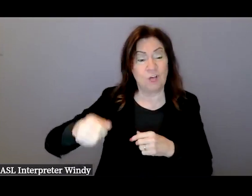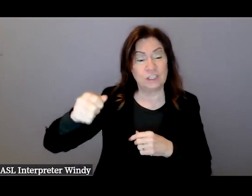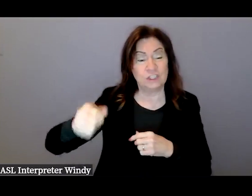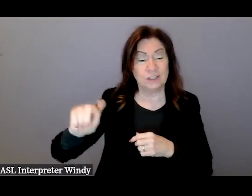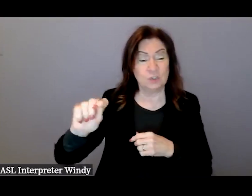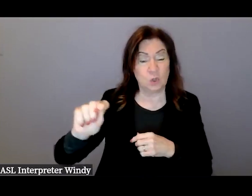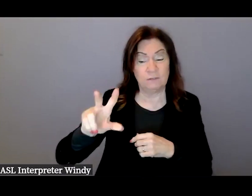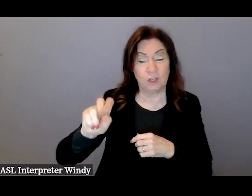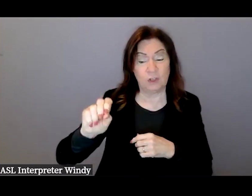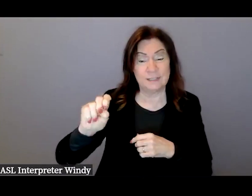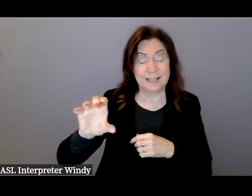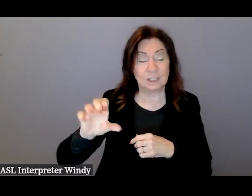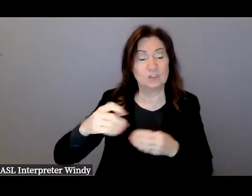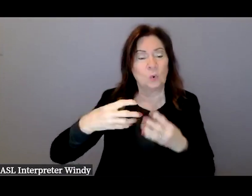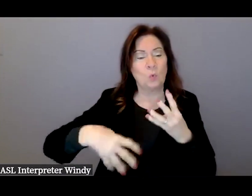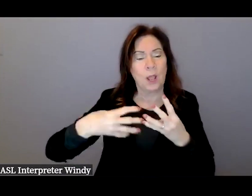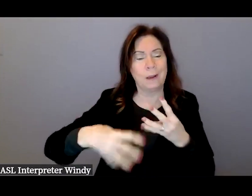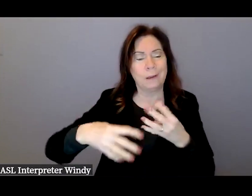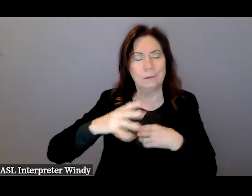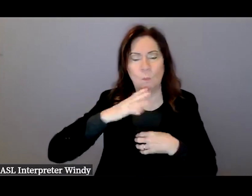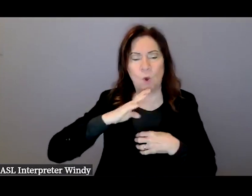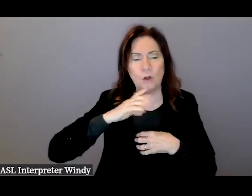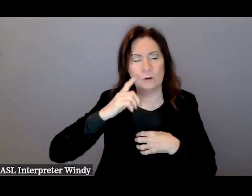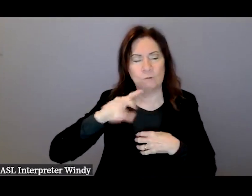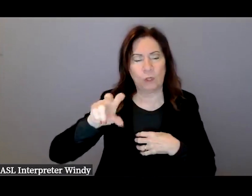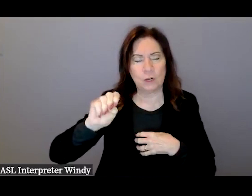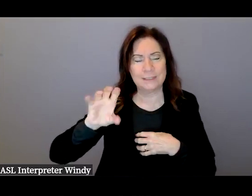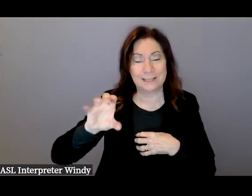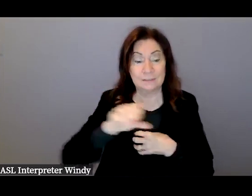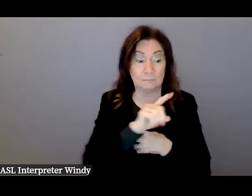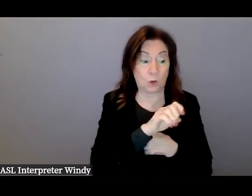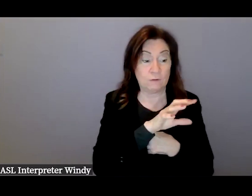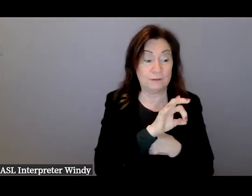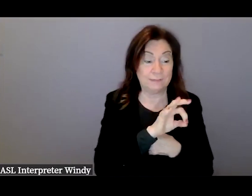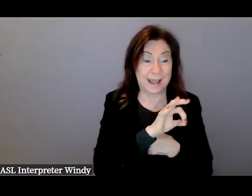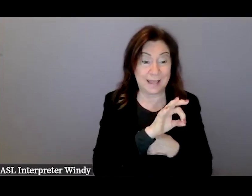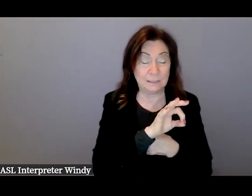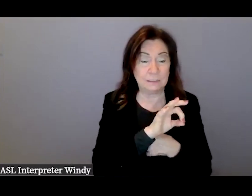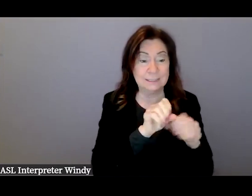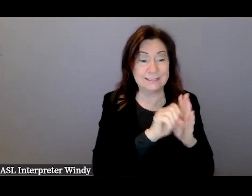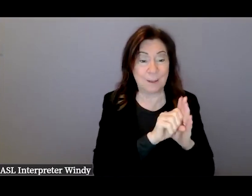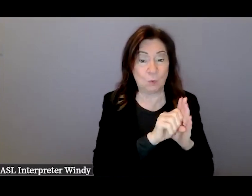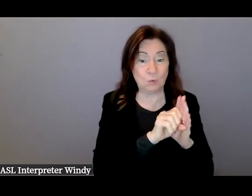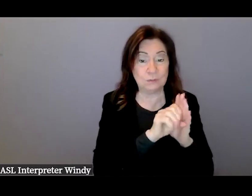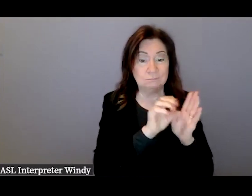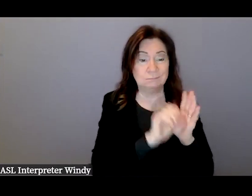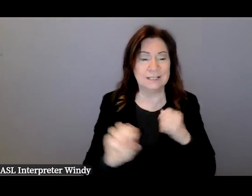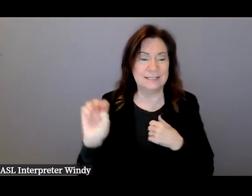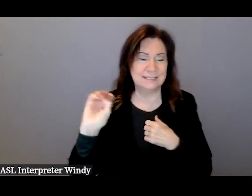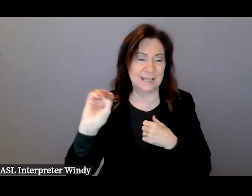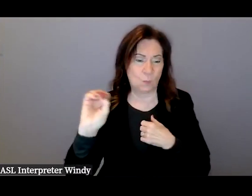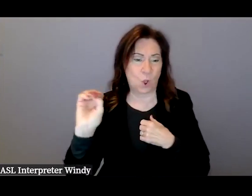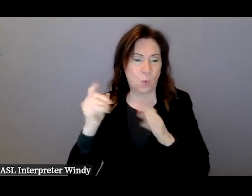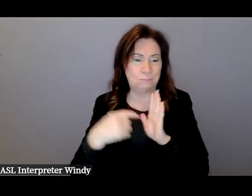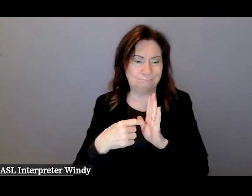seconds, out of 159 samples taken, 0 had detectable levels of lead. I'm going to say that